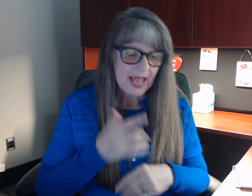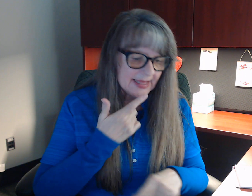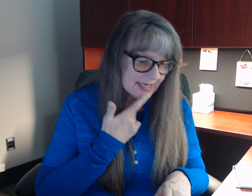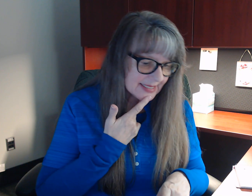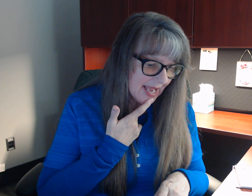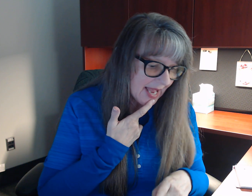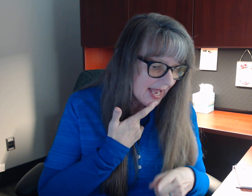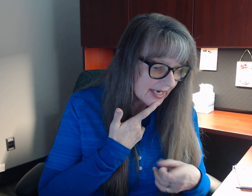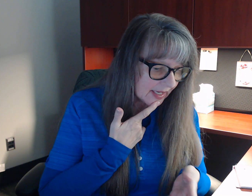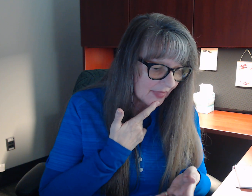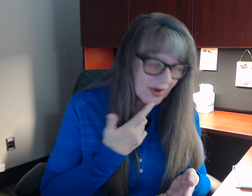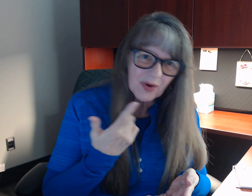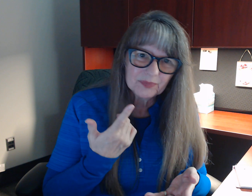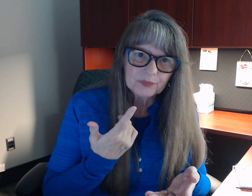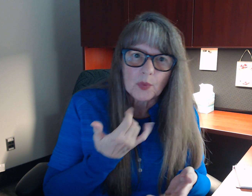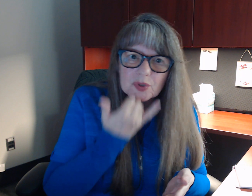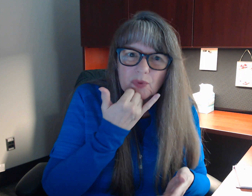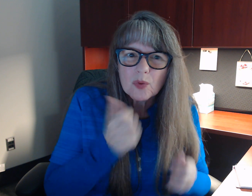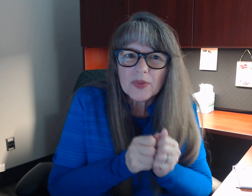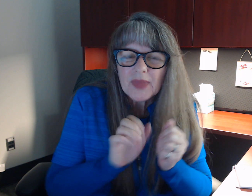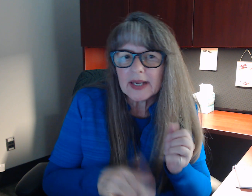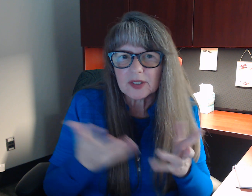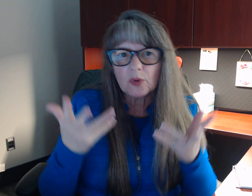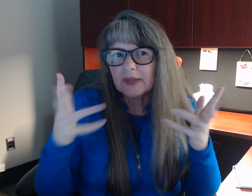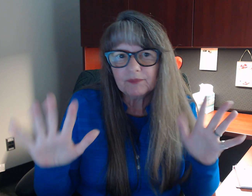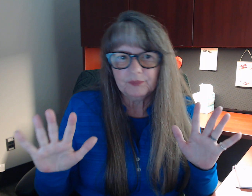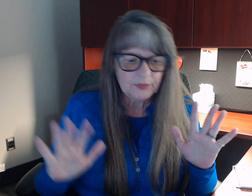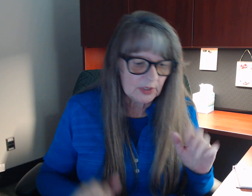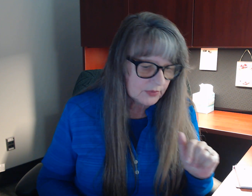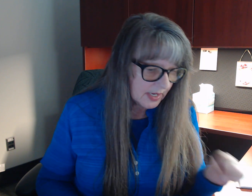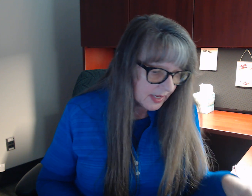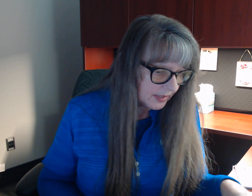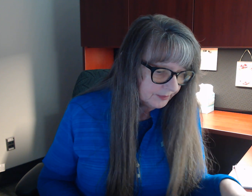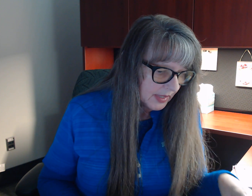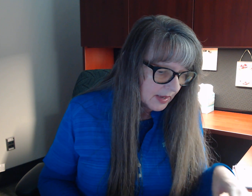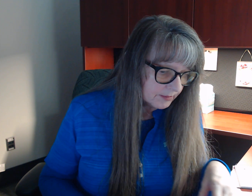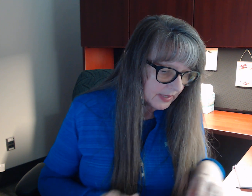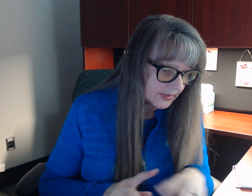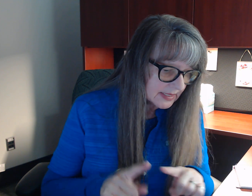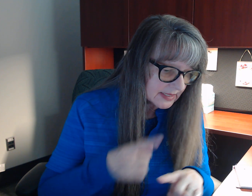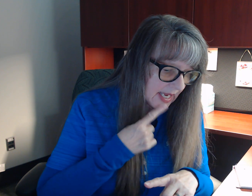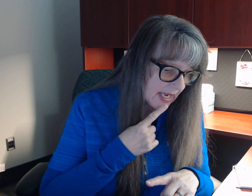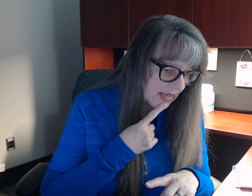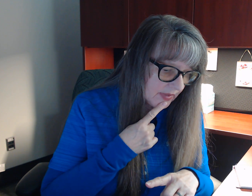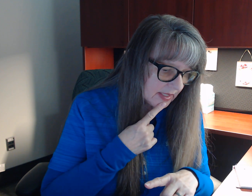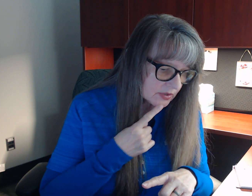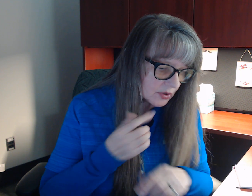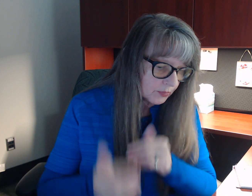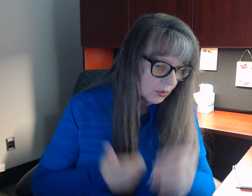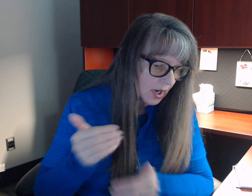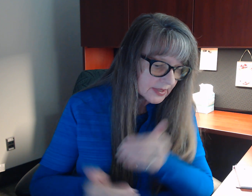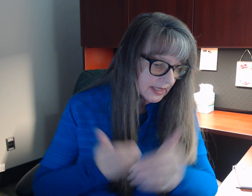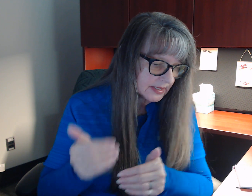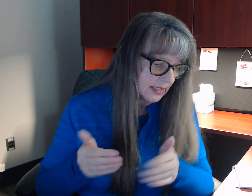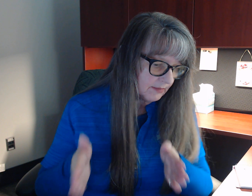they said, and I thought, what's wrong with that? It's already done up. But they said that it's the processing